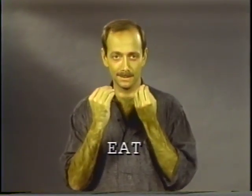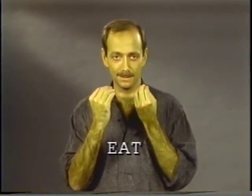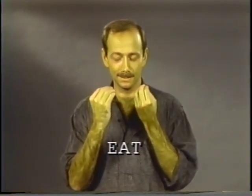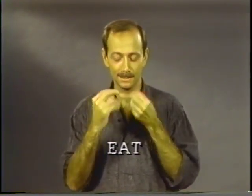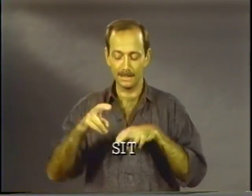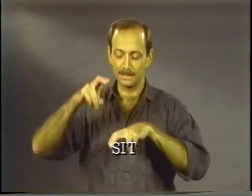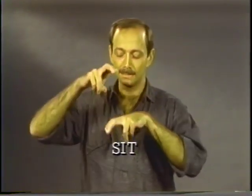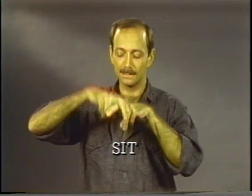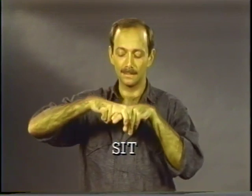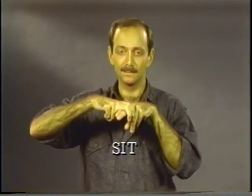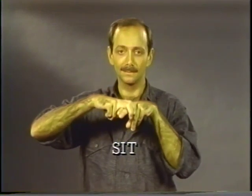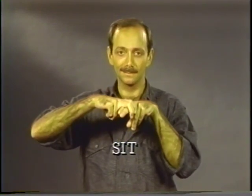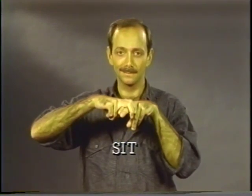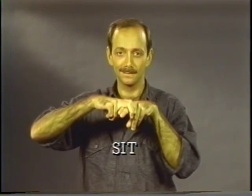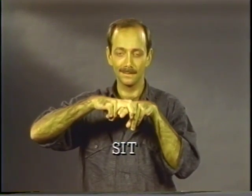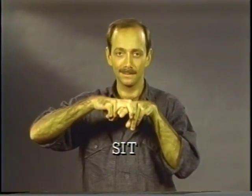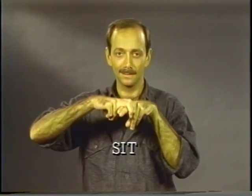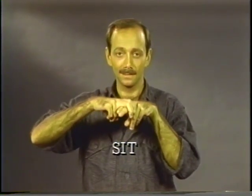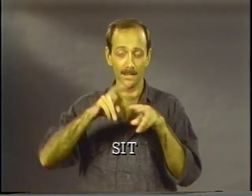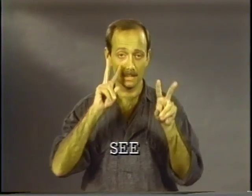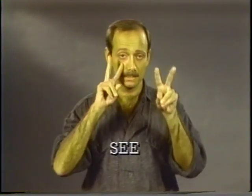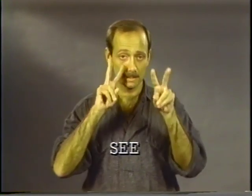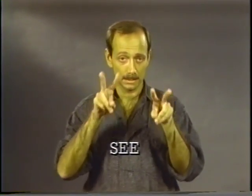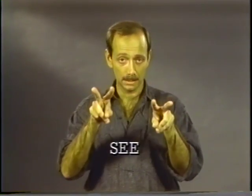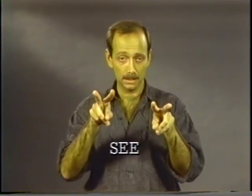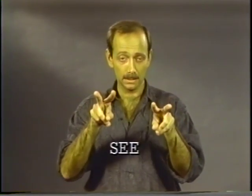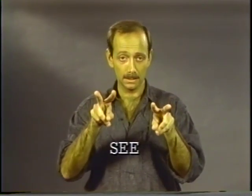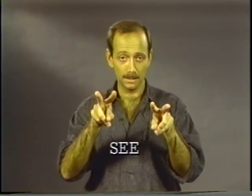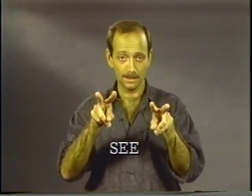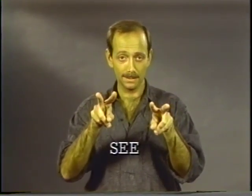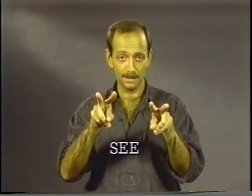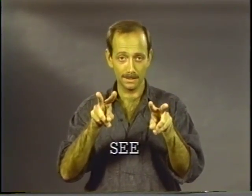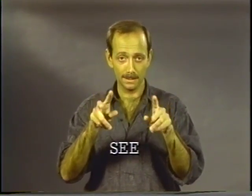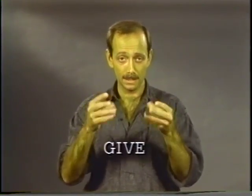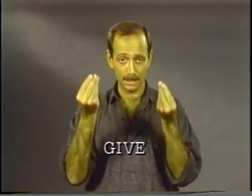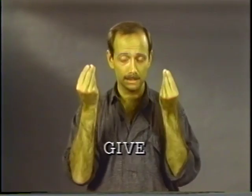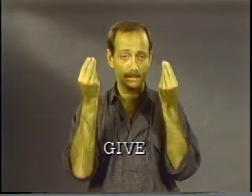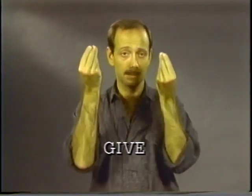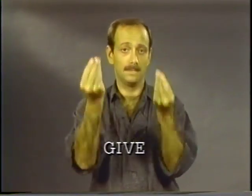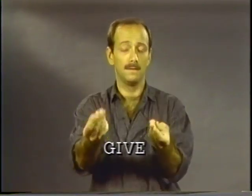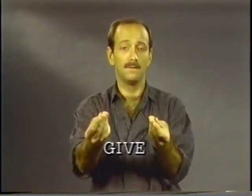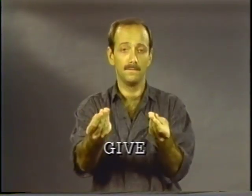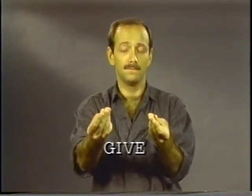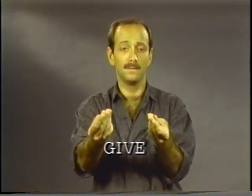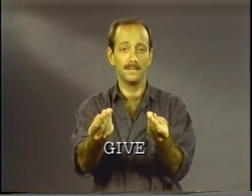sit, see, give, wait,